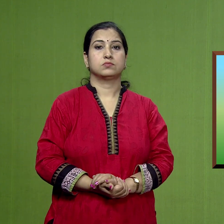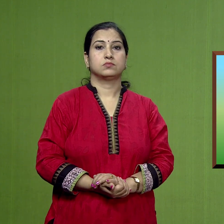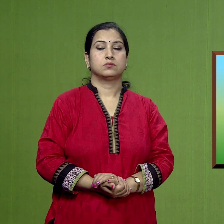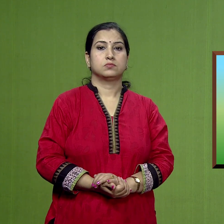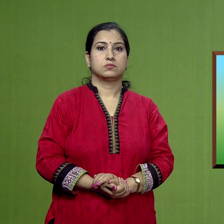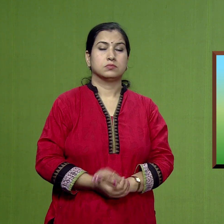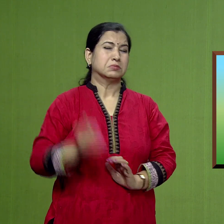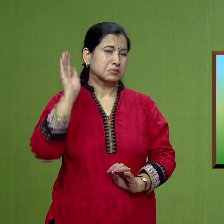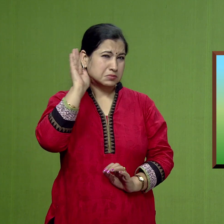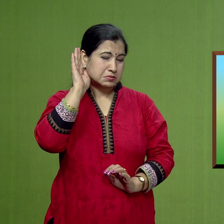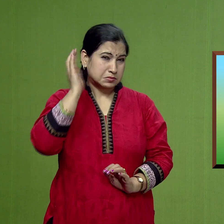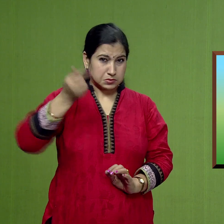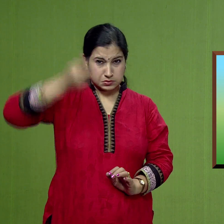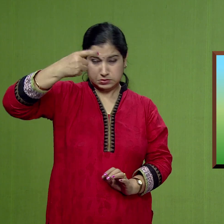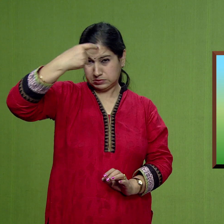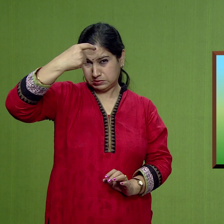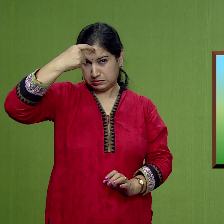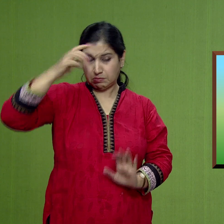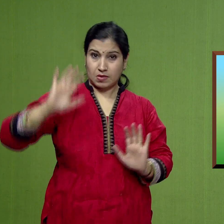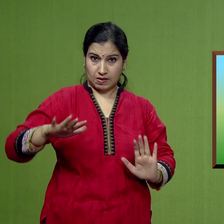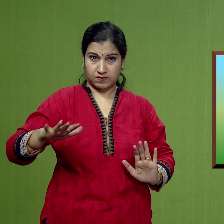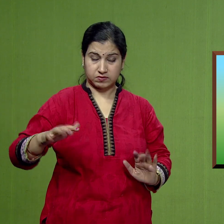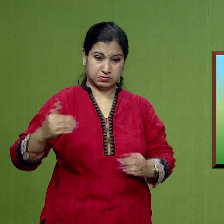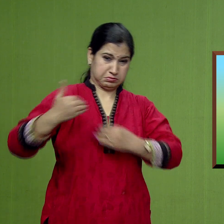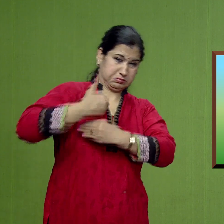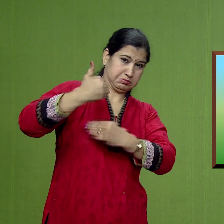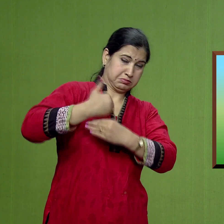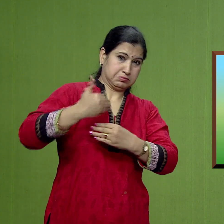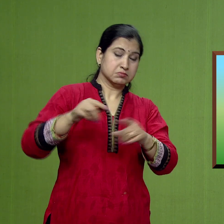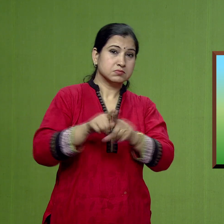Excessive noise disturbs and strains our nerves,